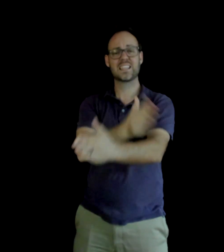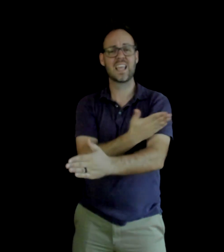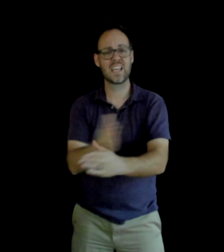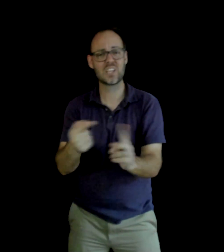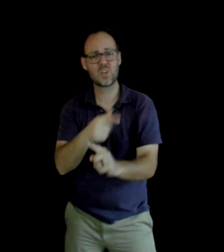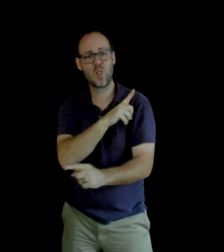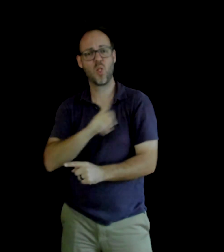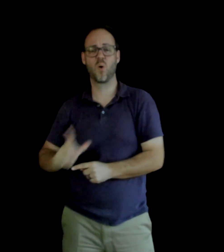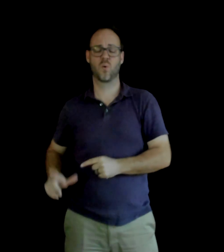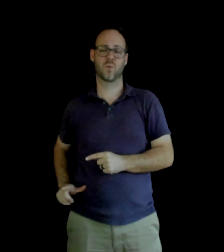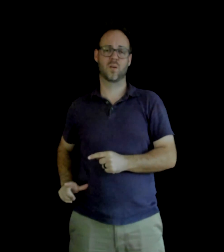the Lord.